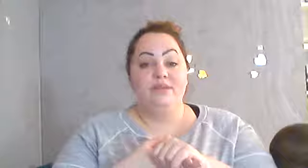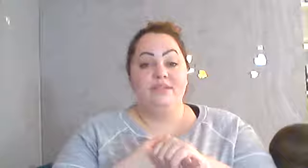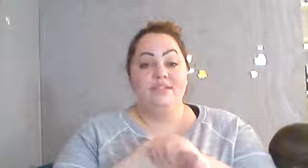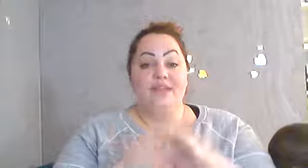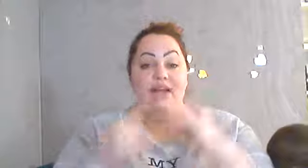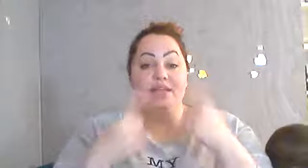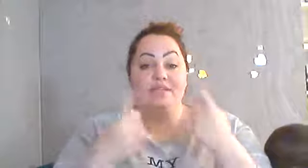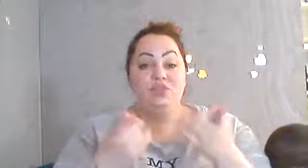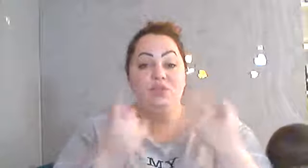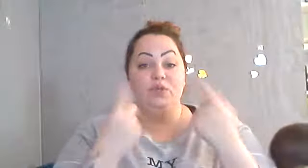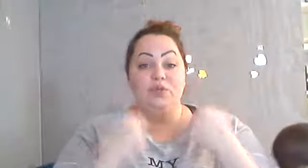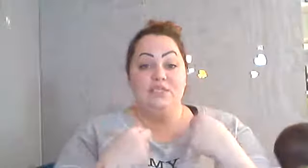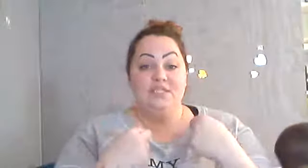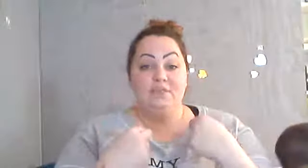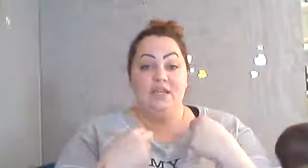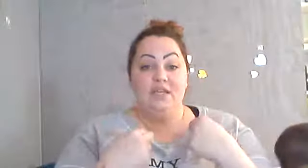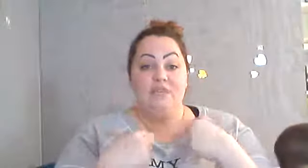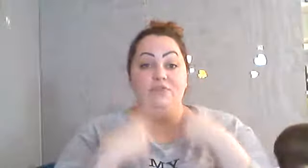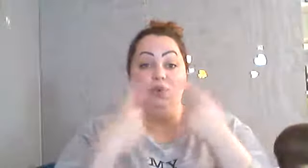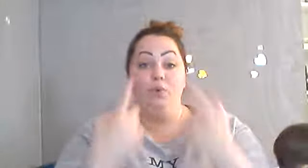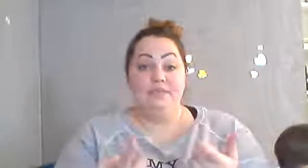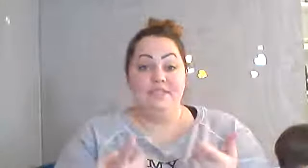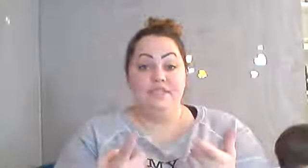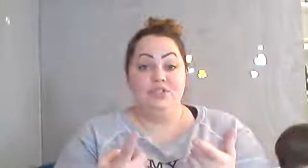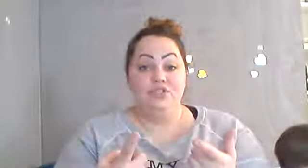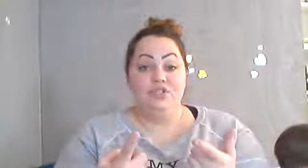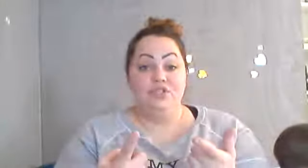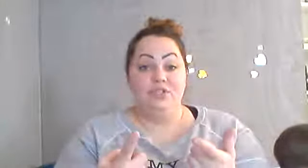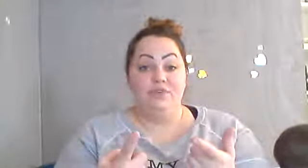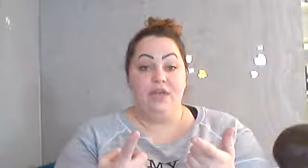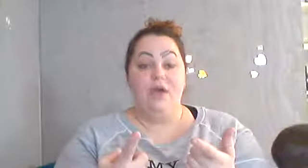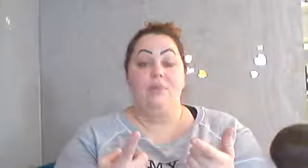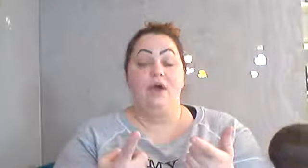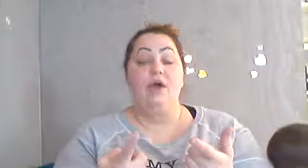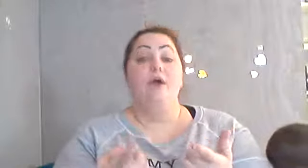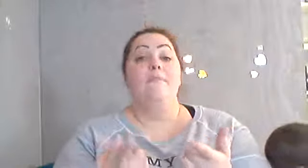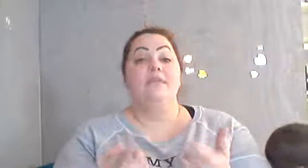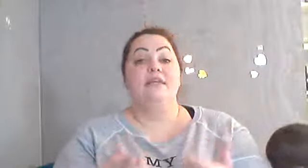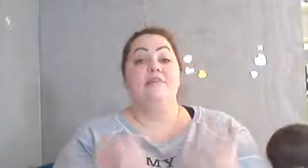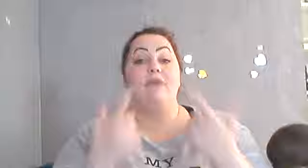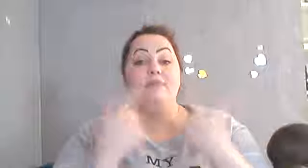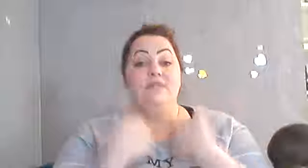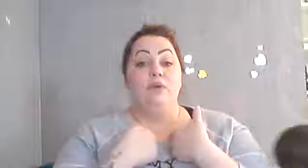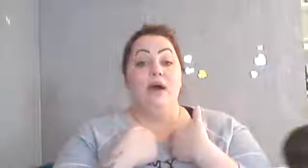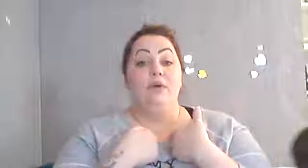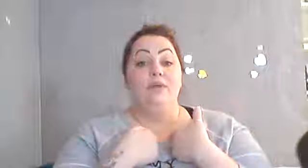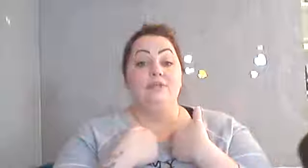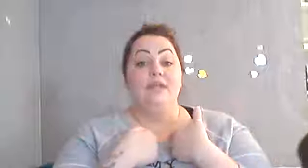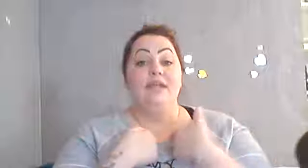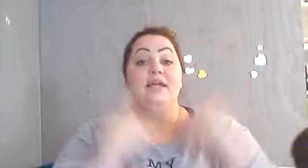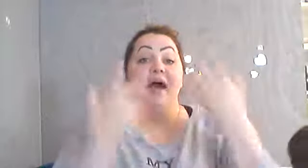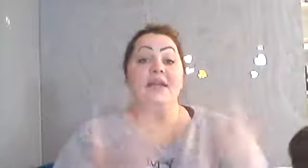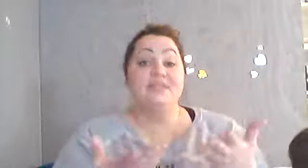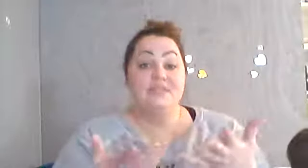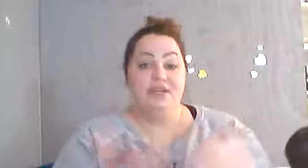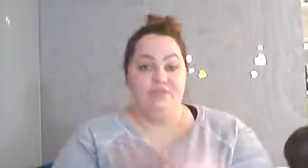because then I can see you and you can see me. And then if you don't want to be seen, you just turn off your camera. But then if I'm saying, well, how are you signing it? I can see how you're signing